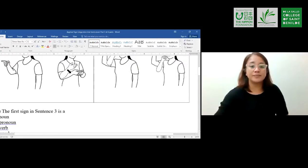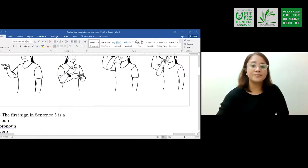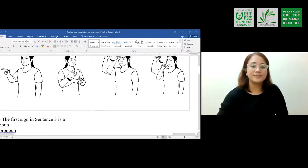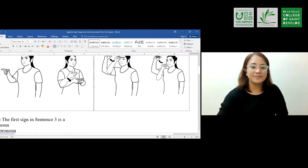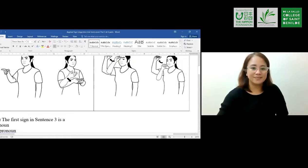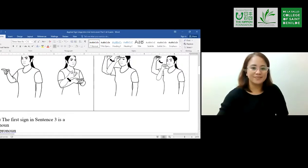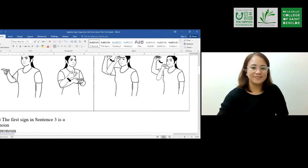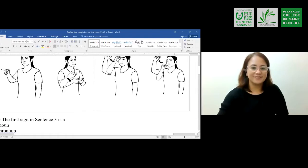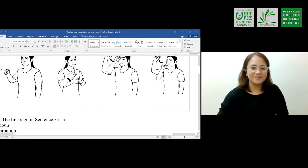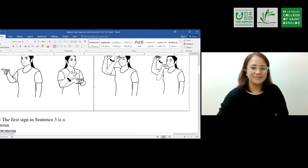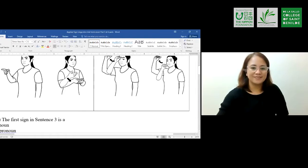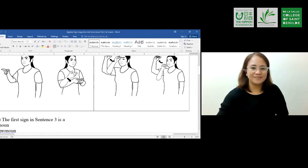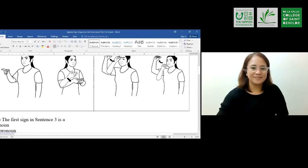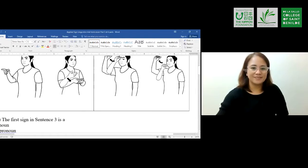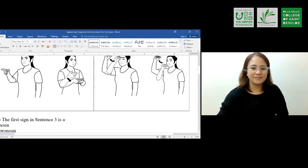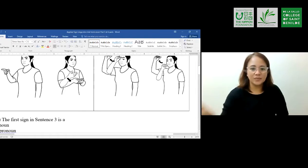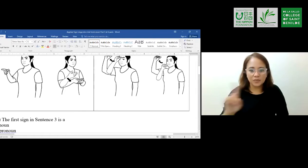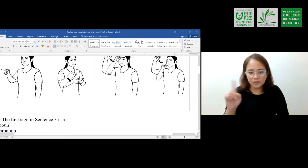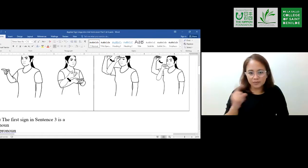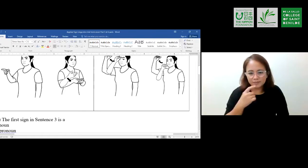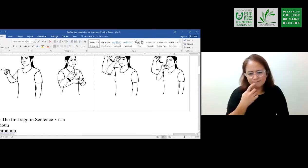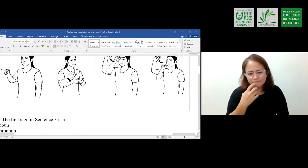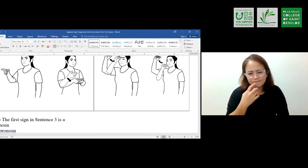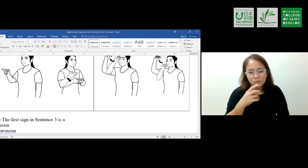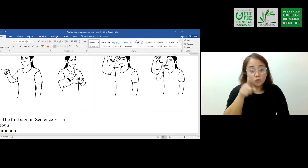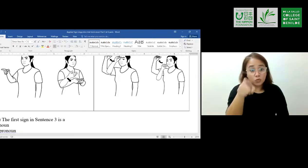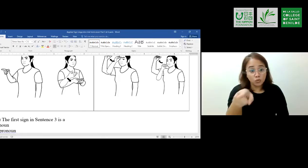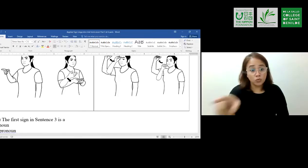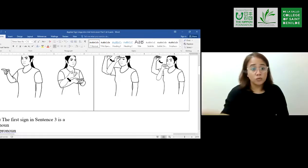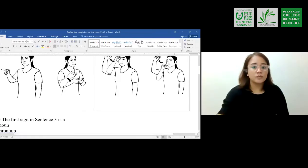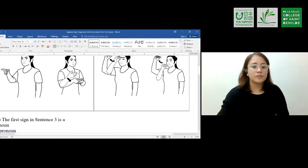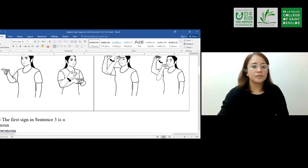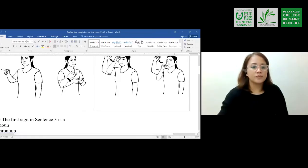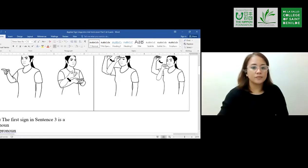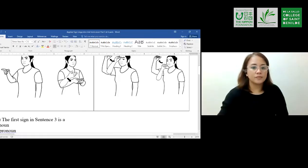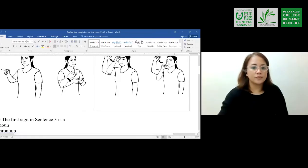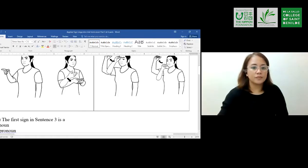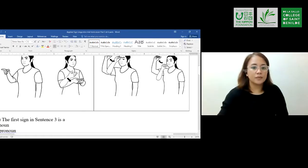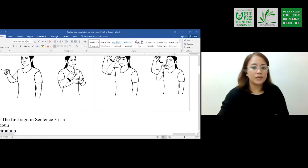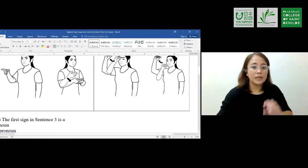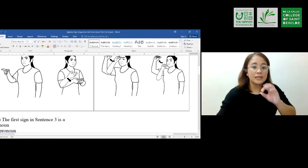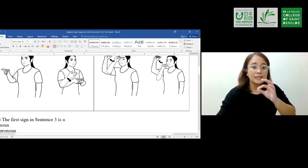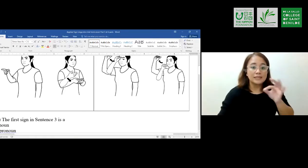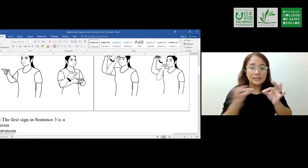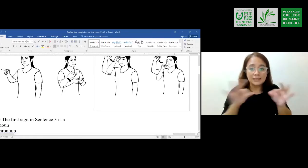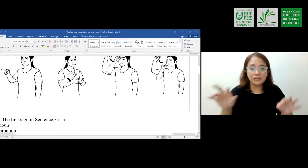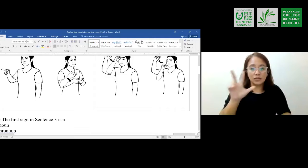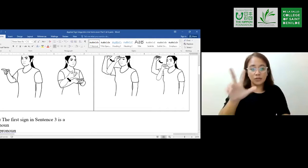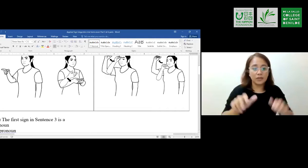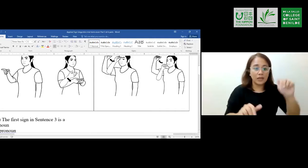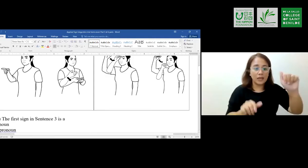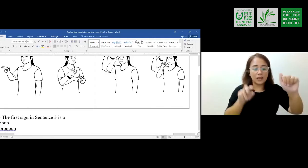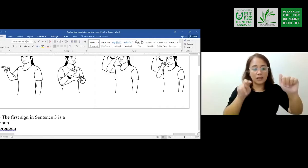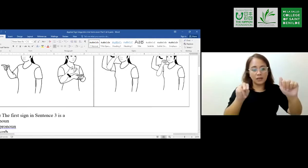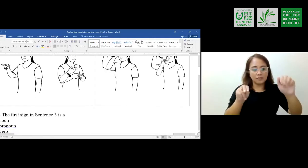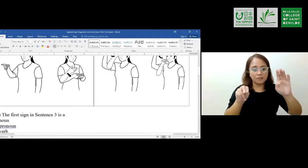which is you, in sentence 3 is A, a noun, B, a pronoun, C,